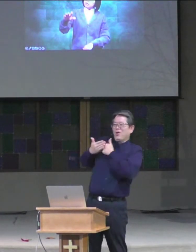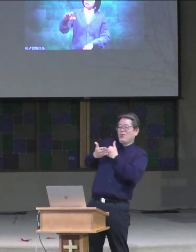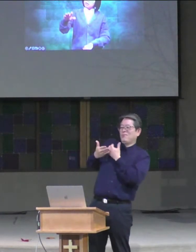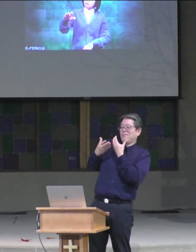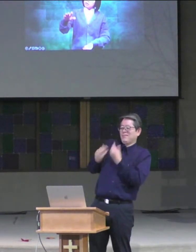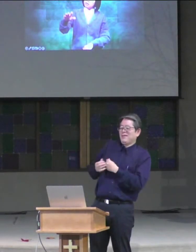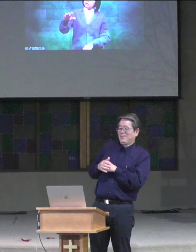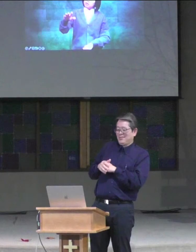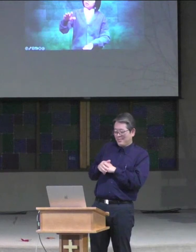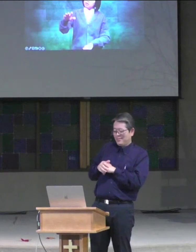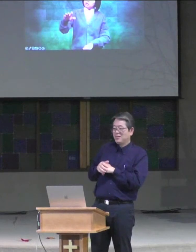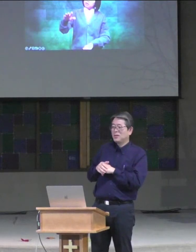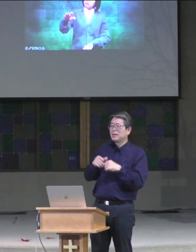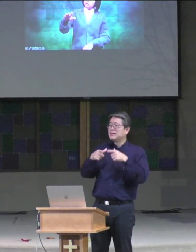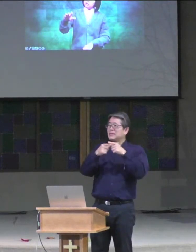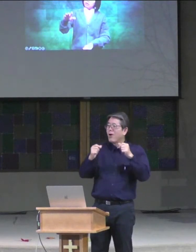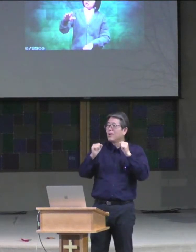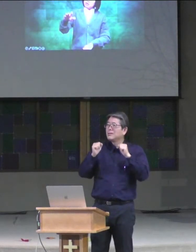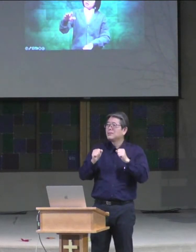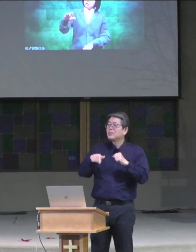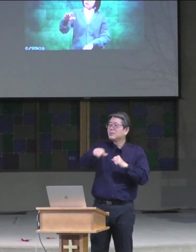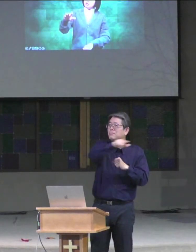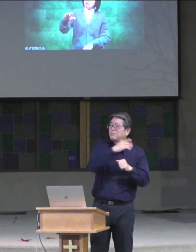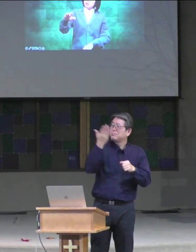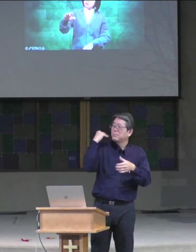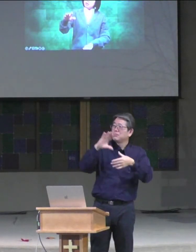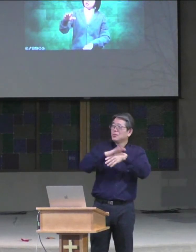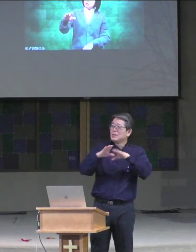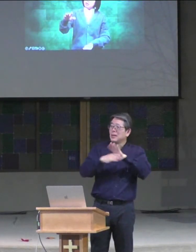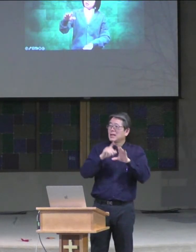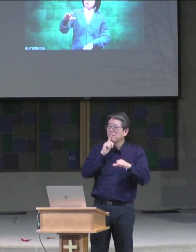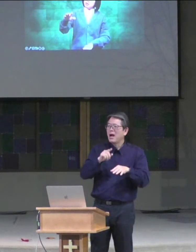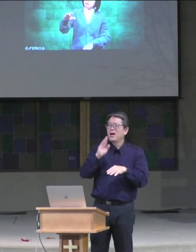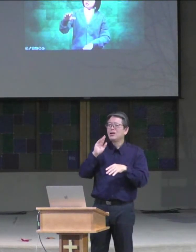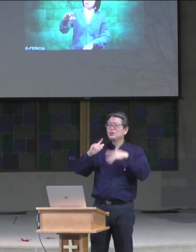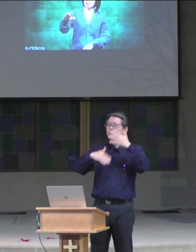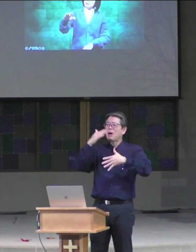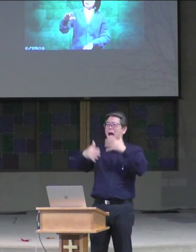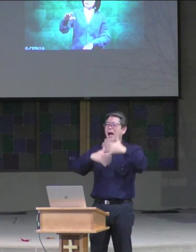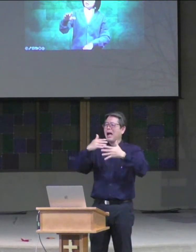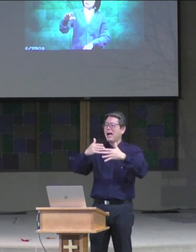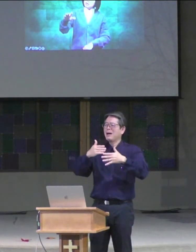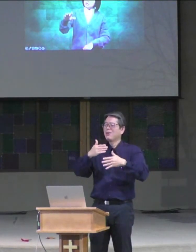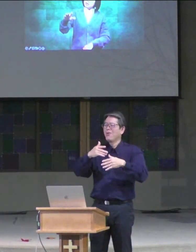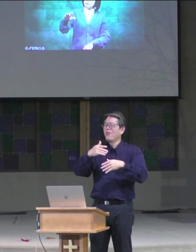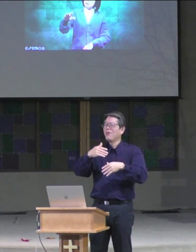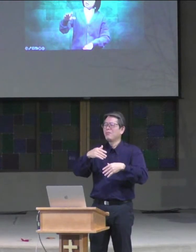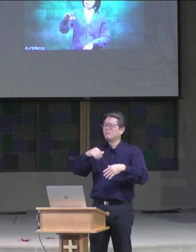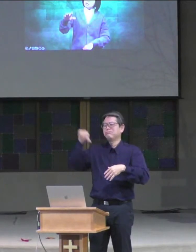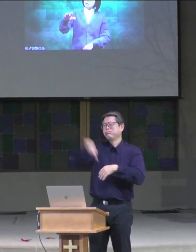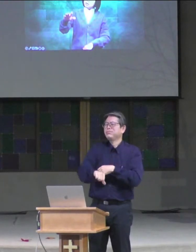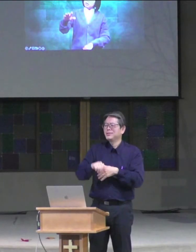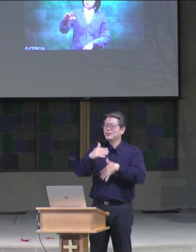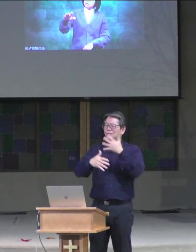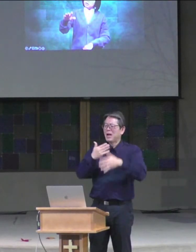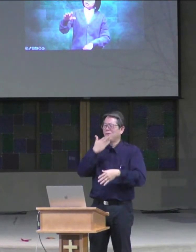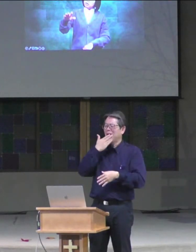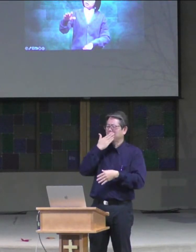know the love of God, that really helped me and my deaf identity. I used to think of sign language as like